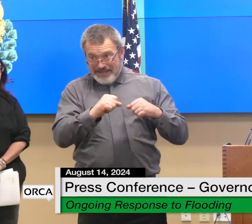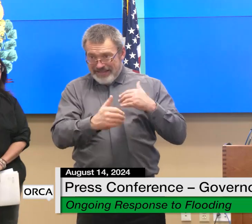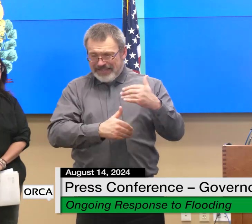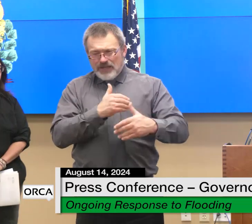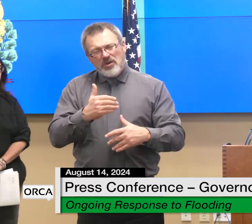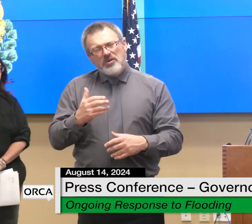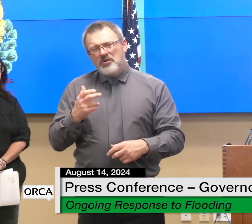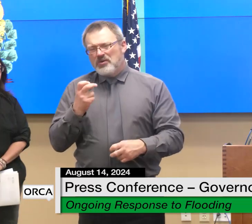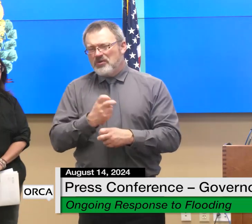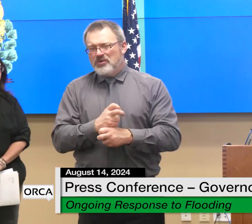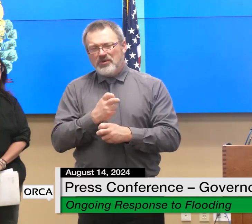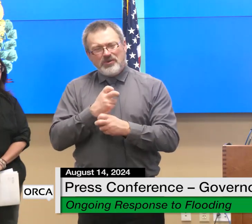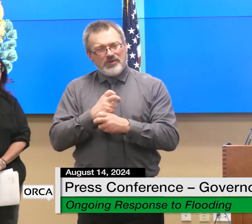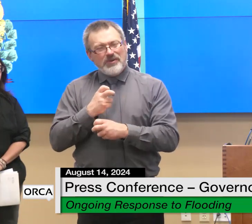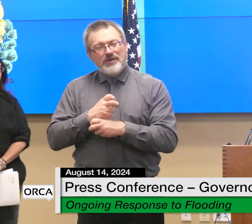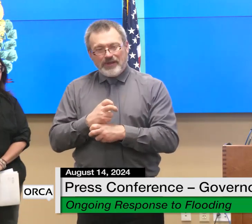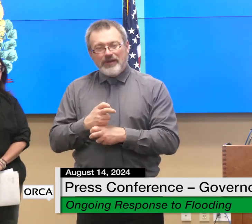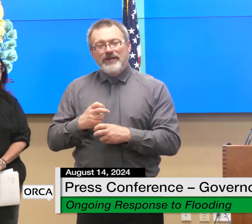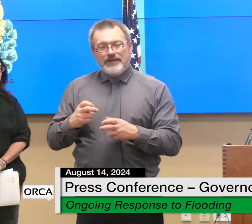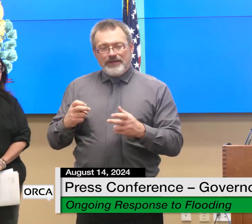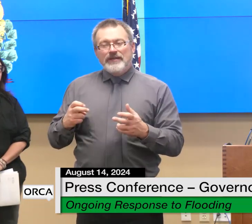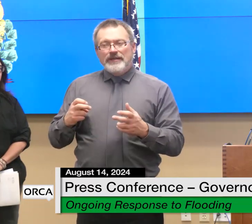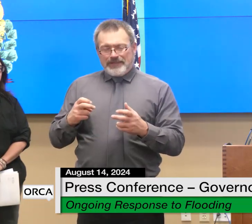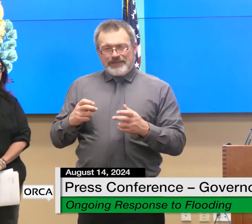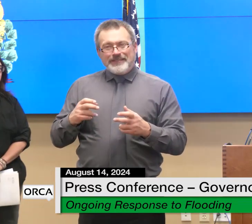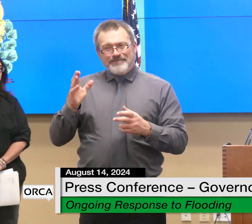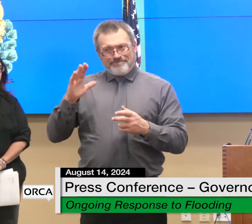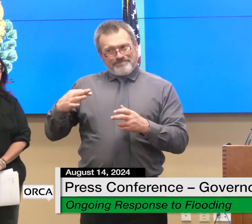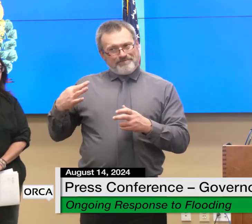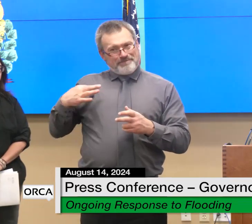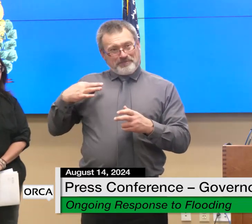it. You don't have to wait to be asked.